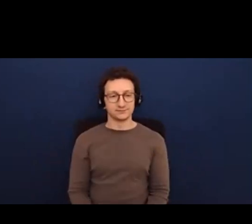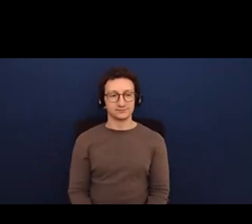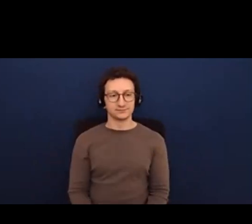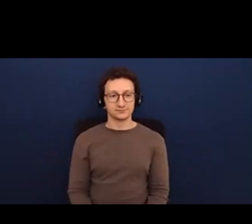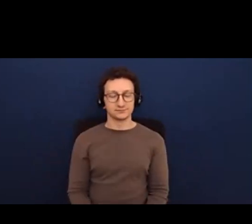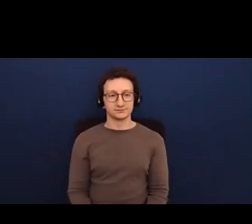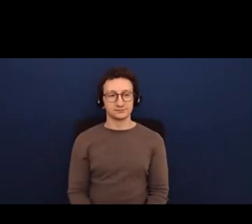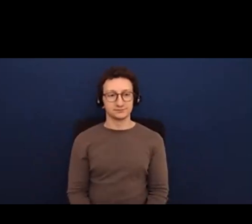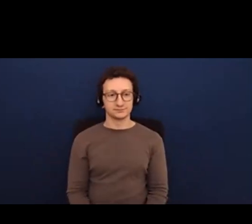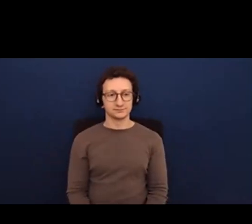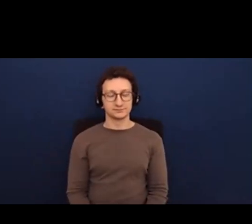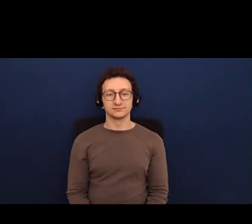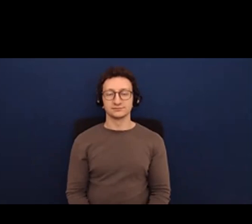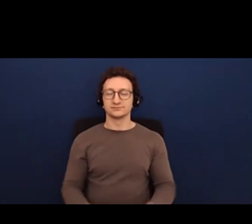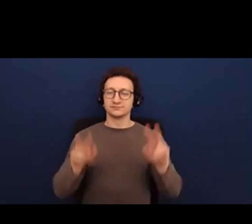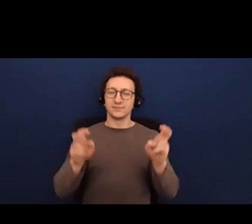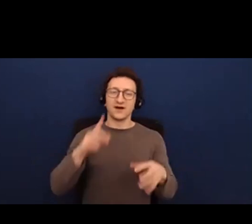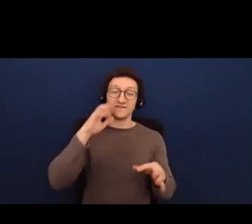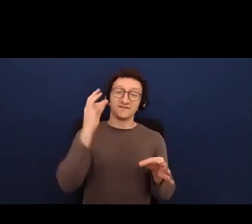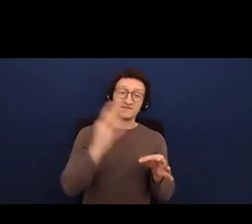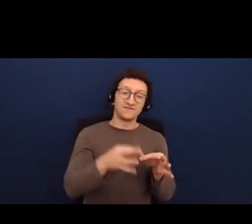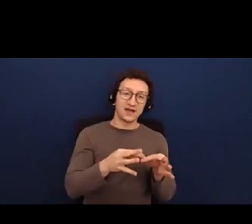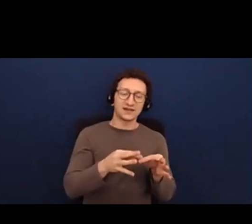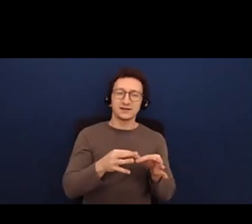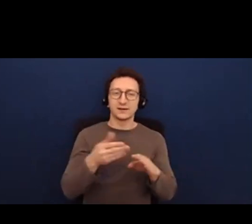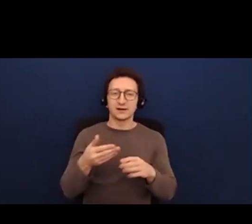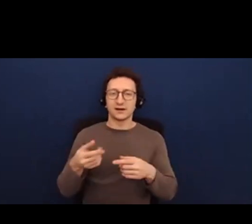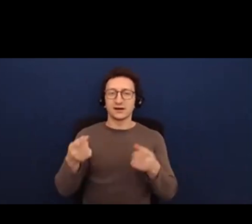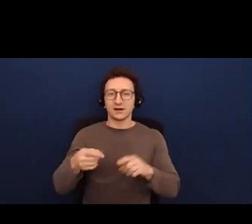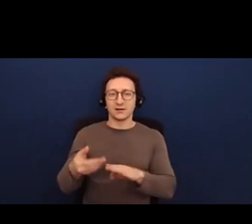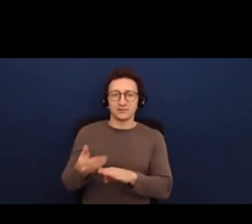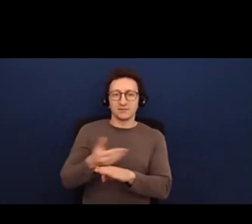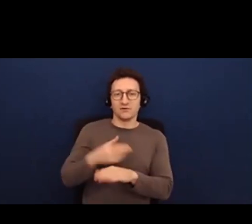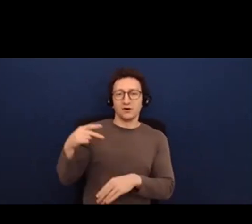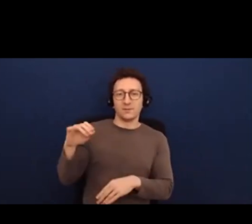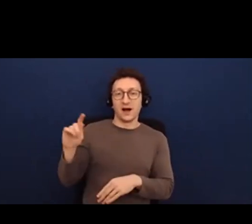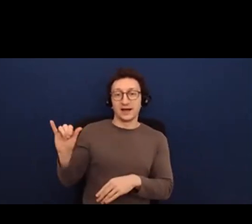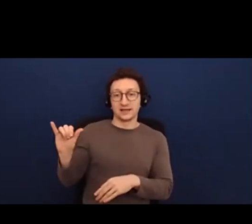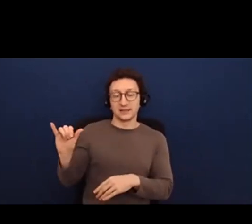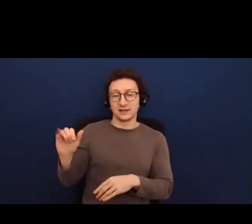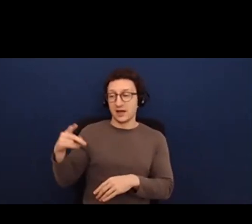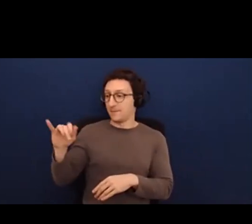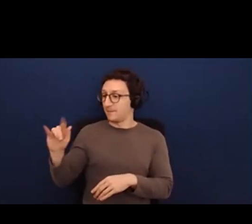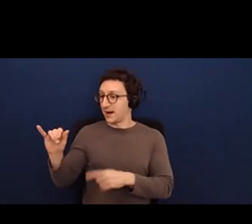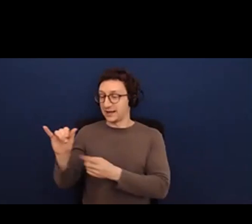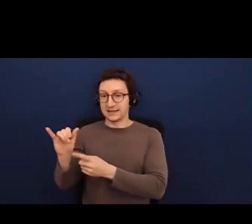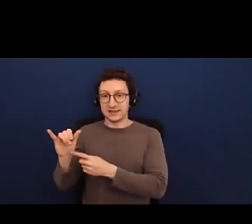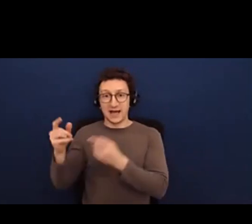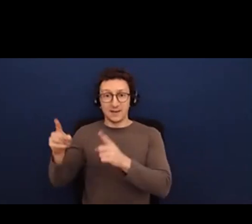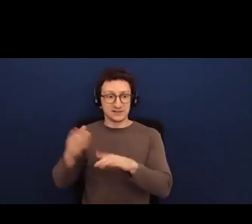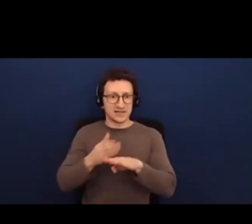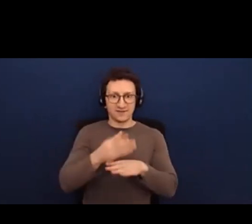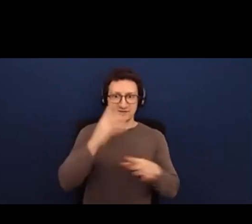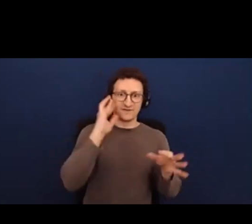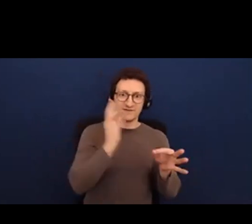about faith and piety. Faith precedes piety. Piety is faith's achievement. Faith desires